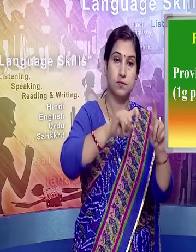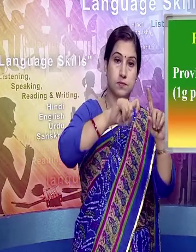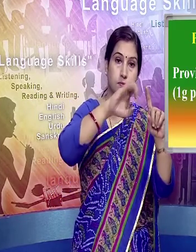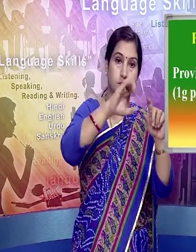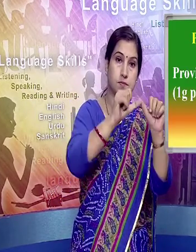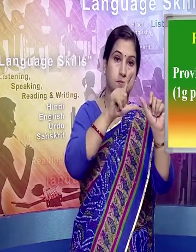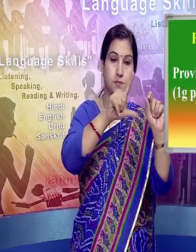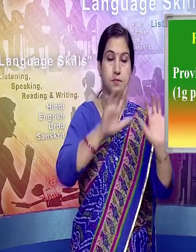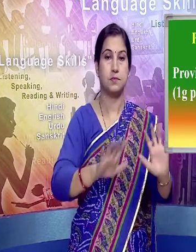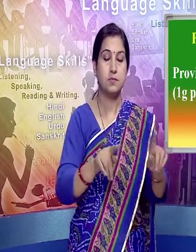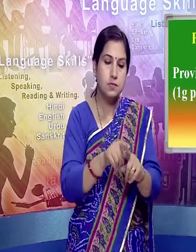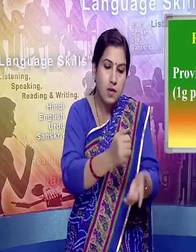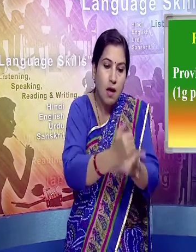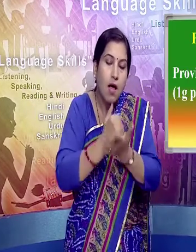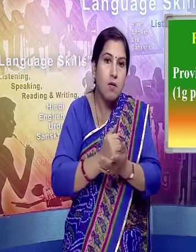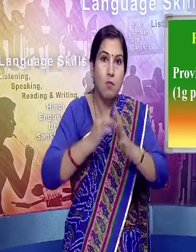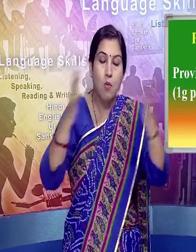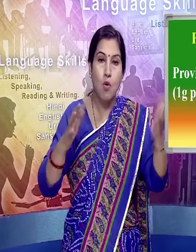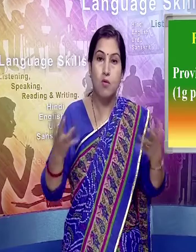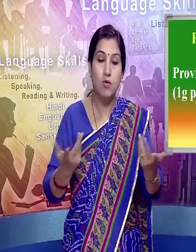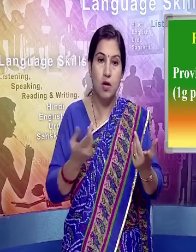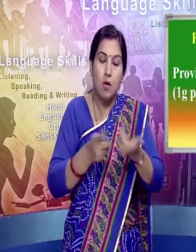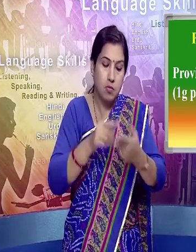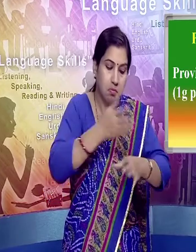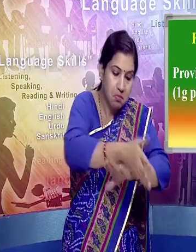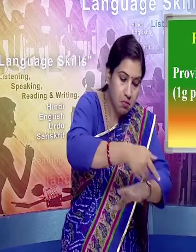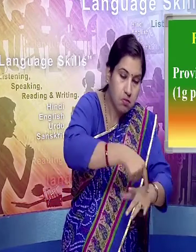and it also helps in wound healing.